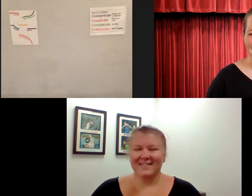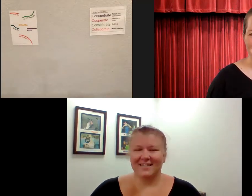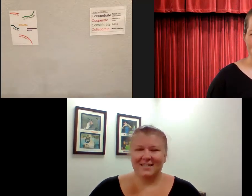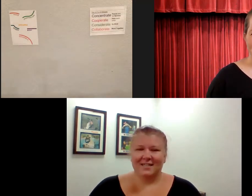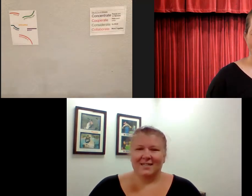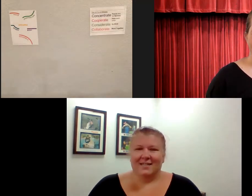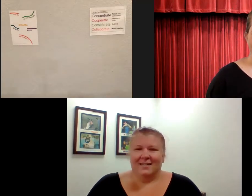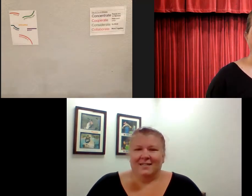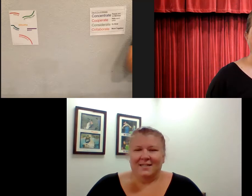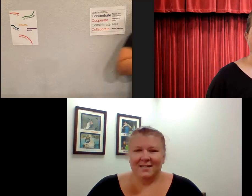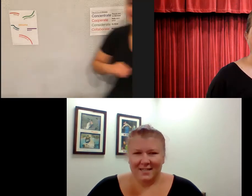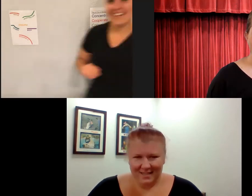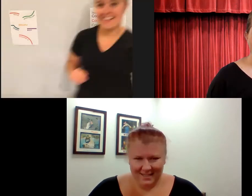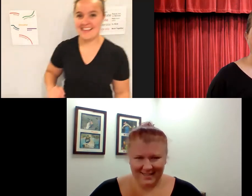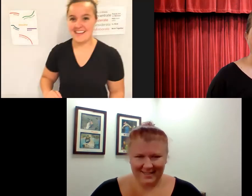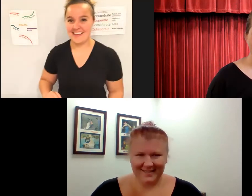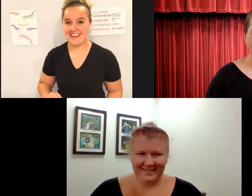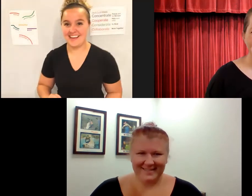Because I can.